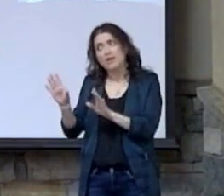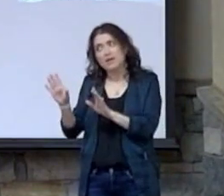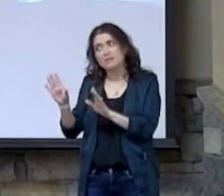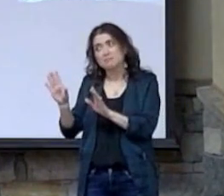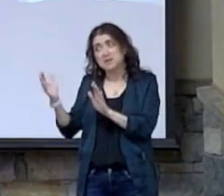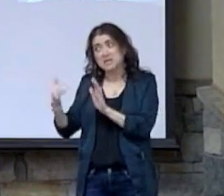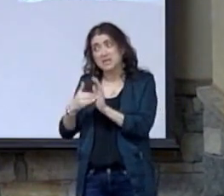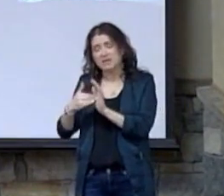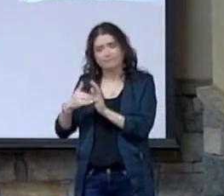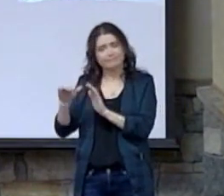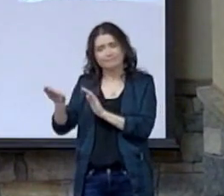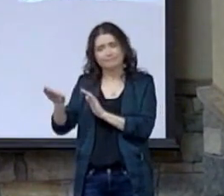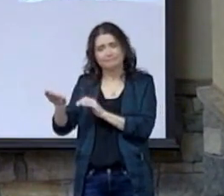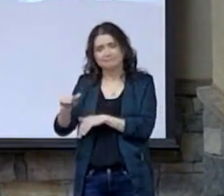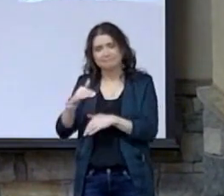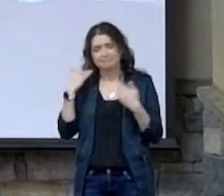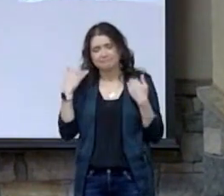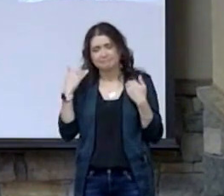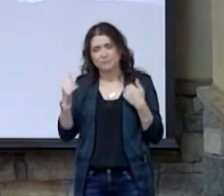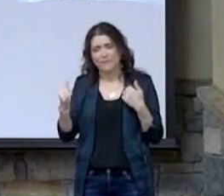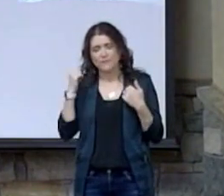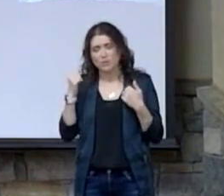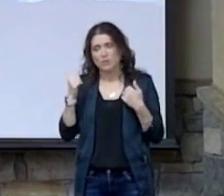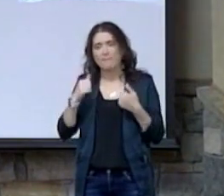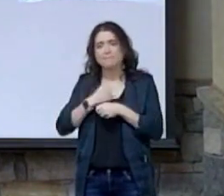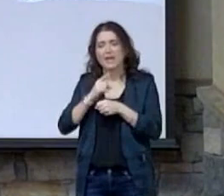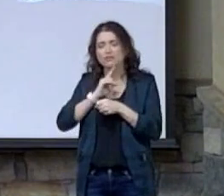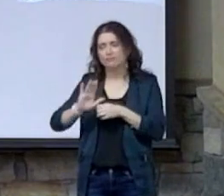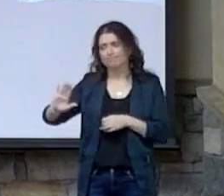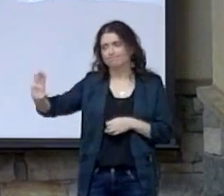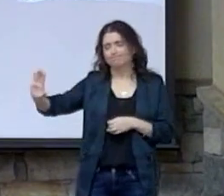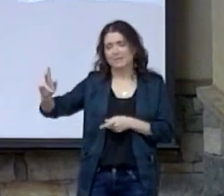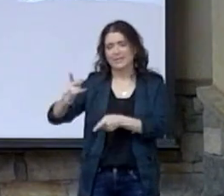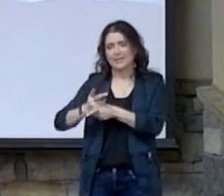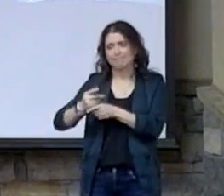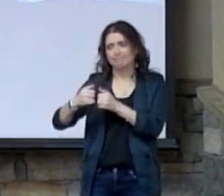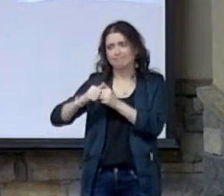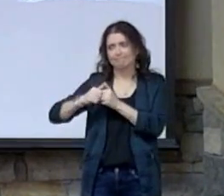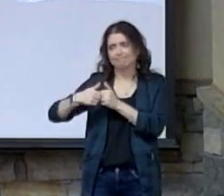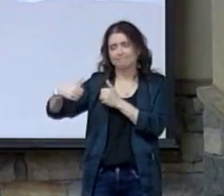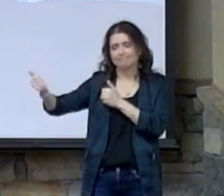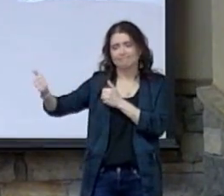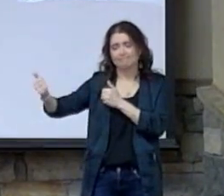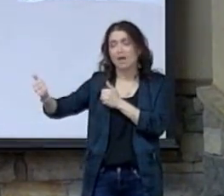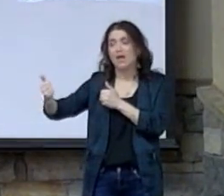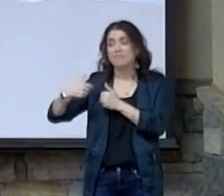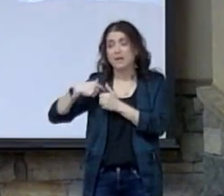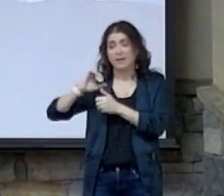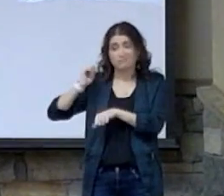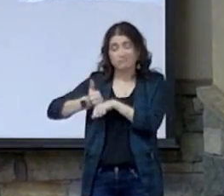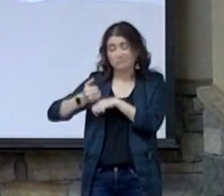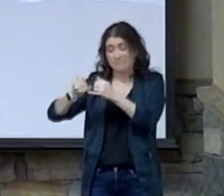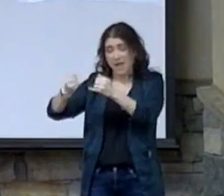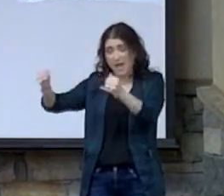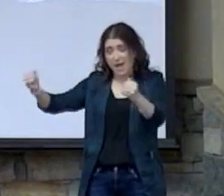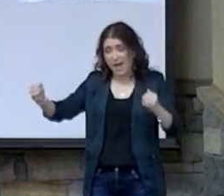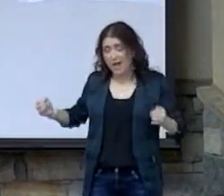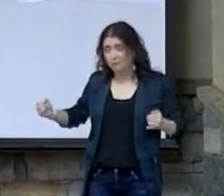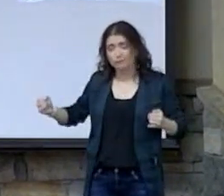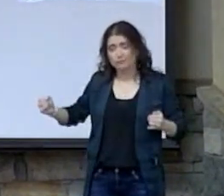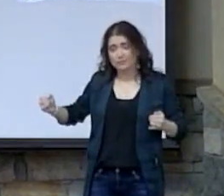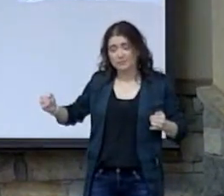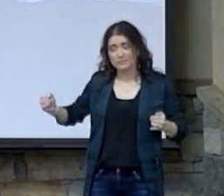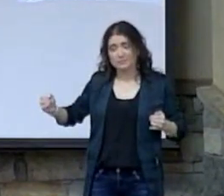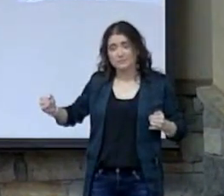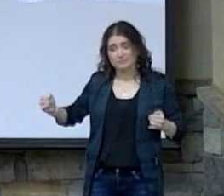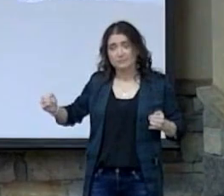again. I'll make sure that I keep an arm's distance. I'll make sure that I set boundaries and parameters. And